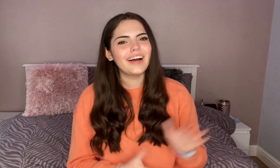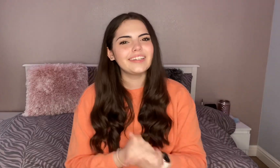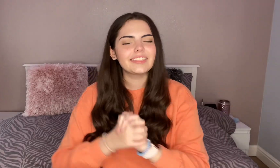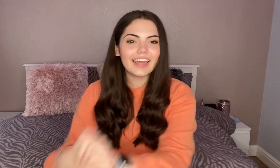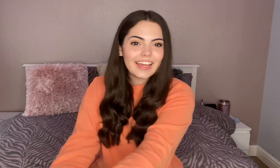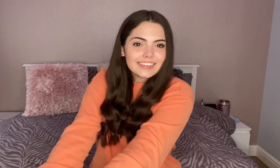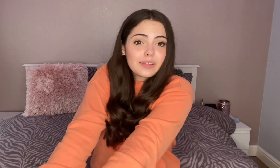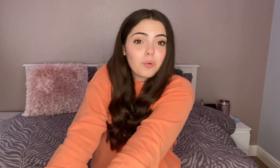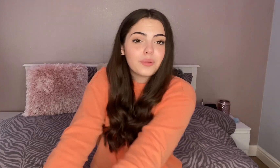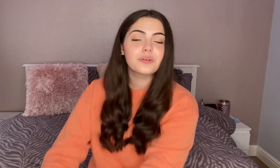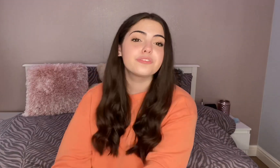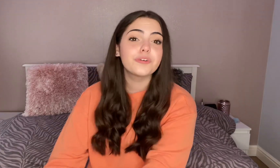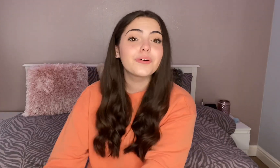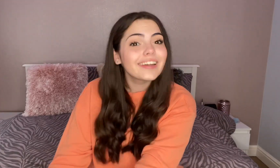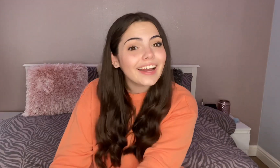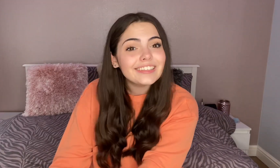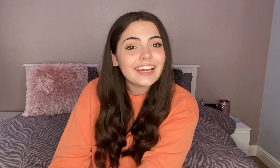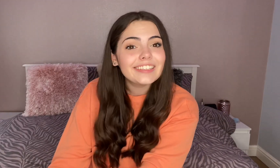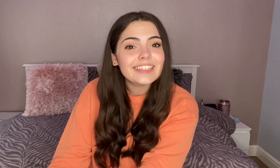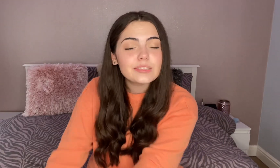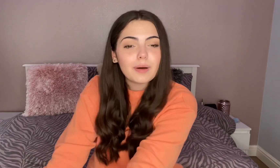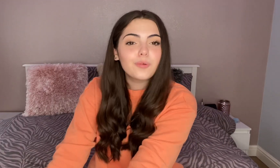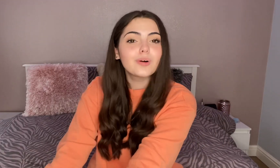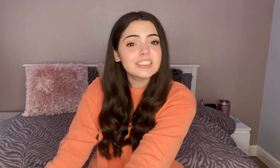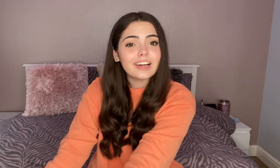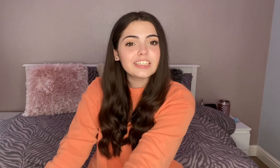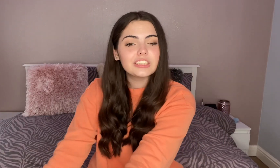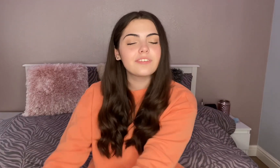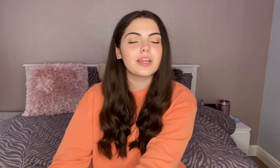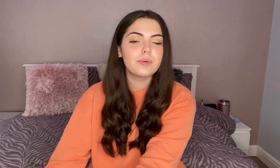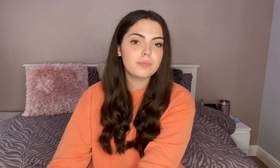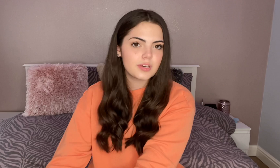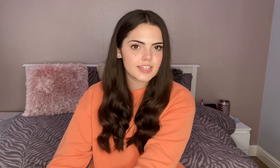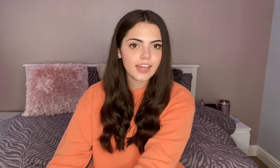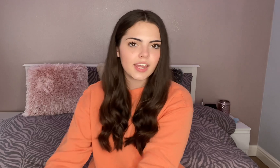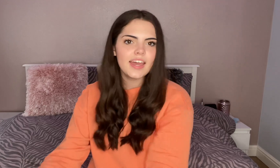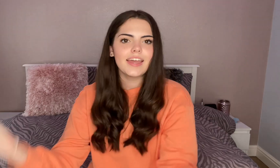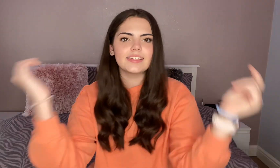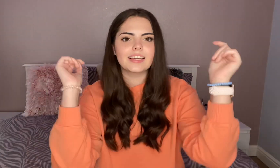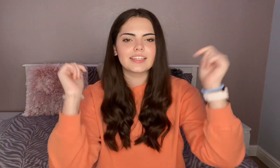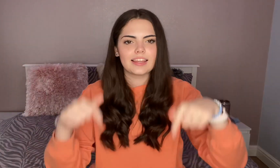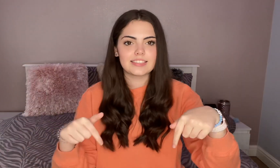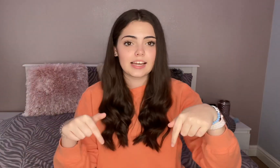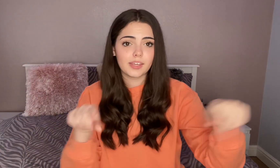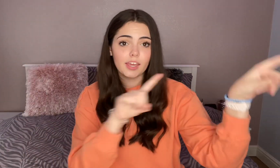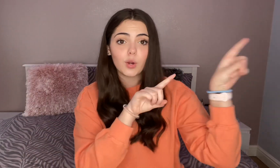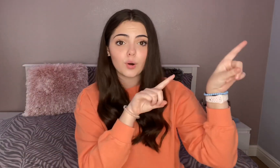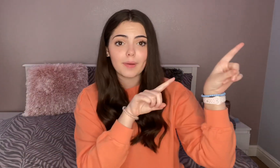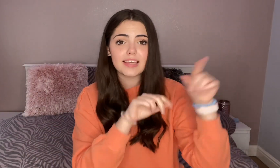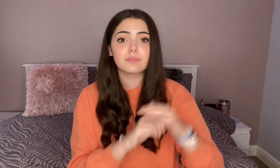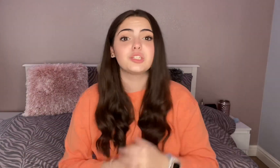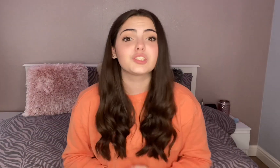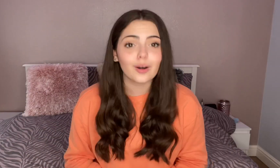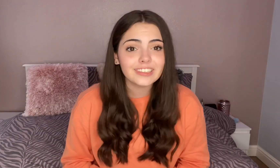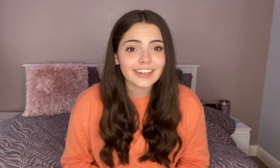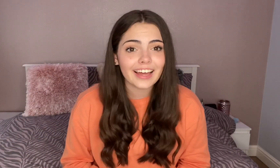everyone, so here is the walkthrough for Night Changes by One Direction. The video with music is linked either down here or up here, so make sure you go and check that